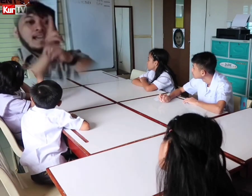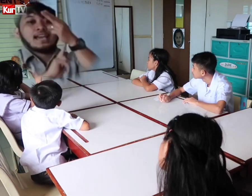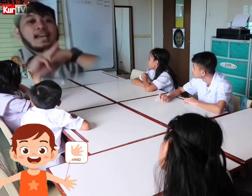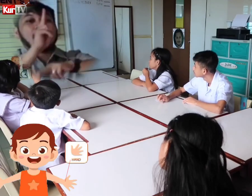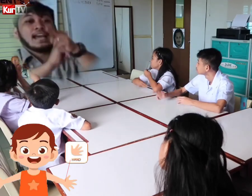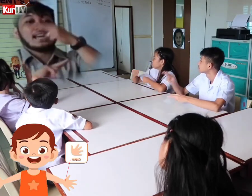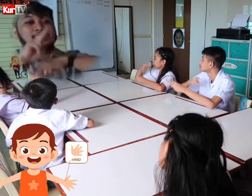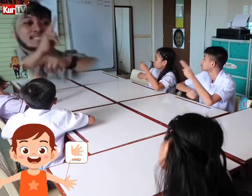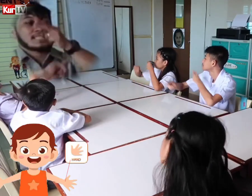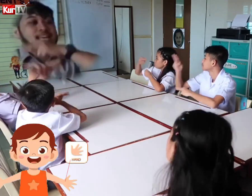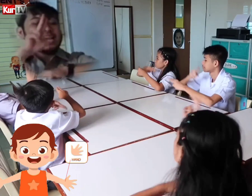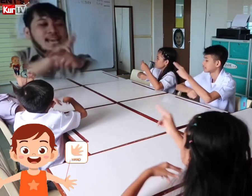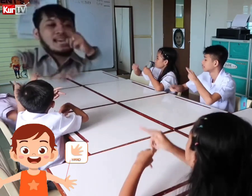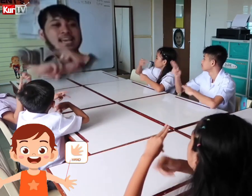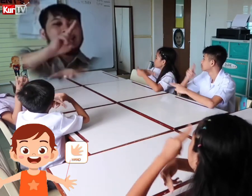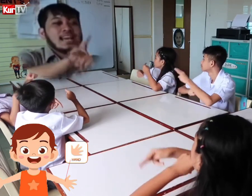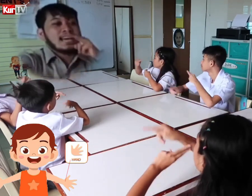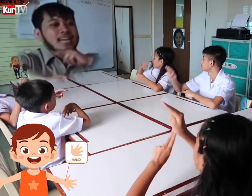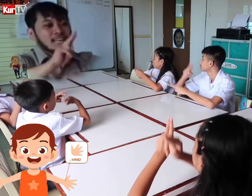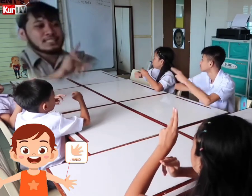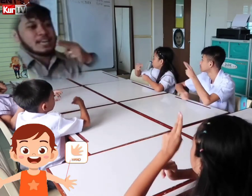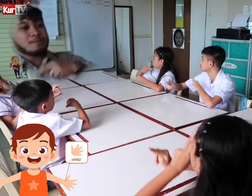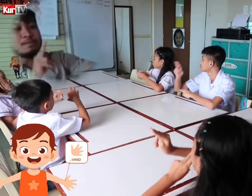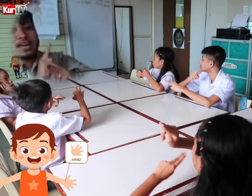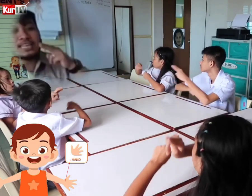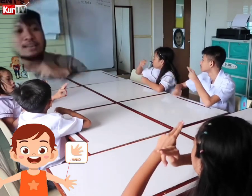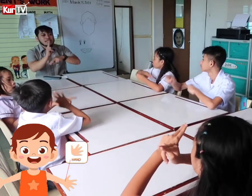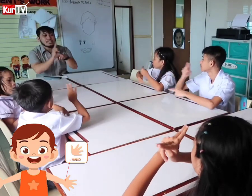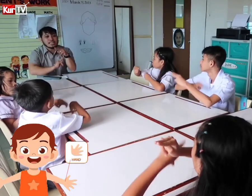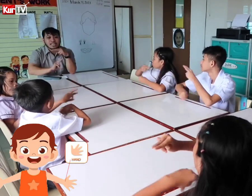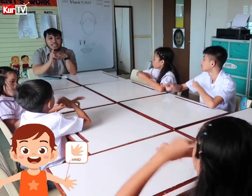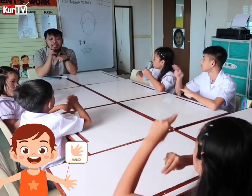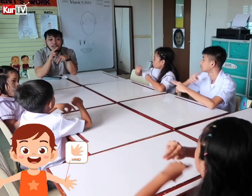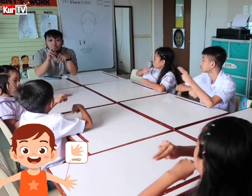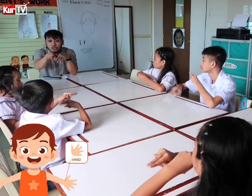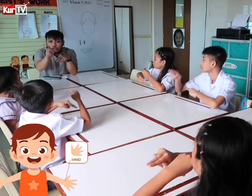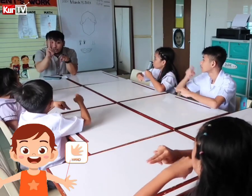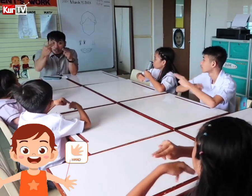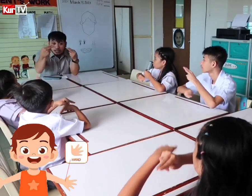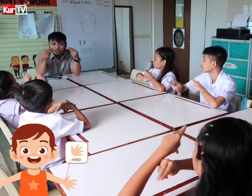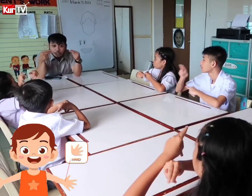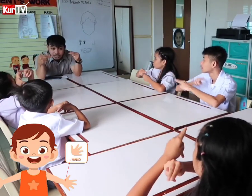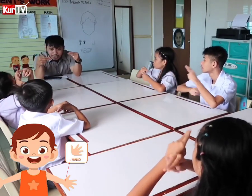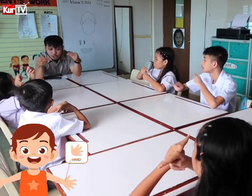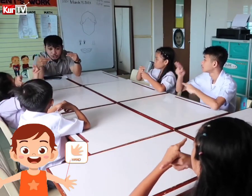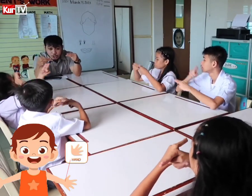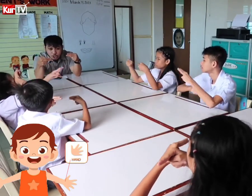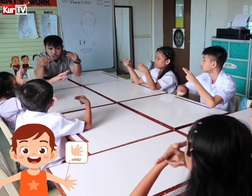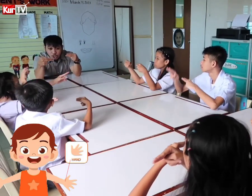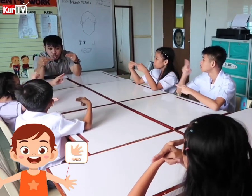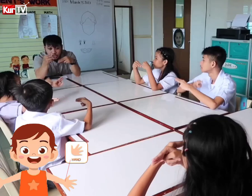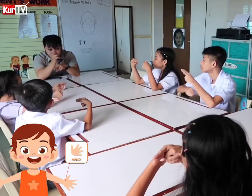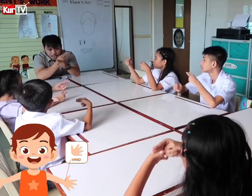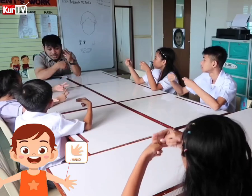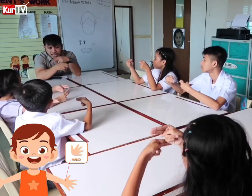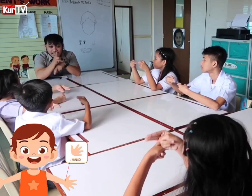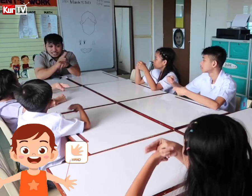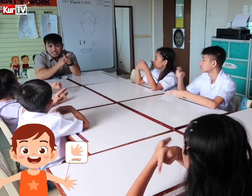Hands. Hands. Everybody. Let me see. No. Letter H. Hands.